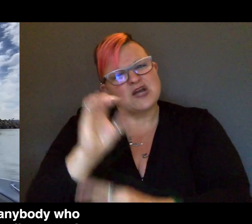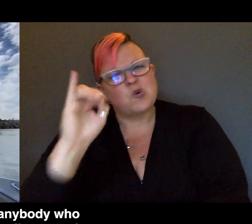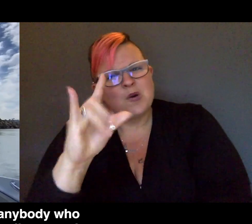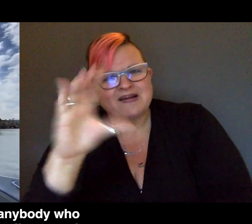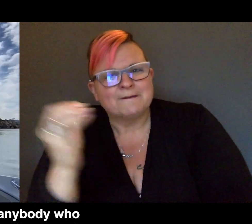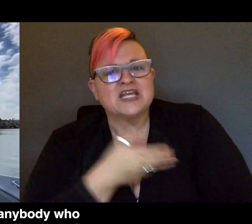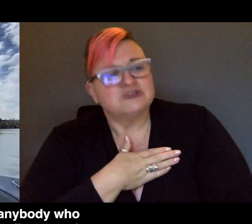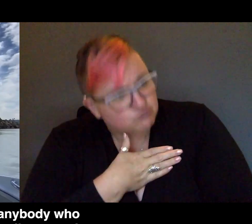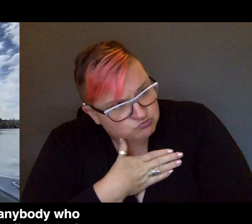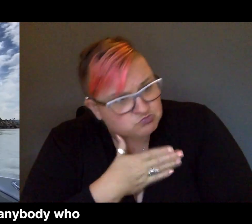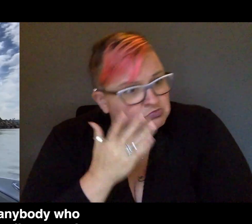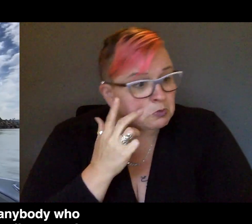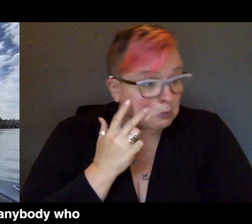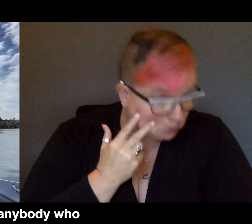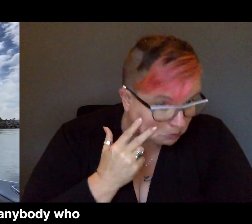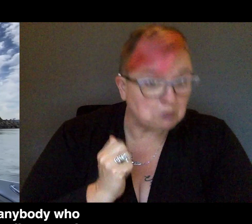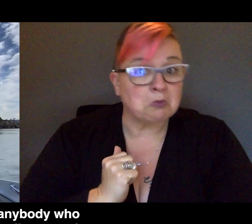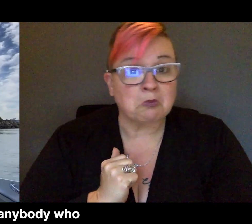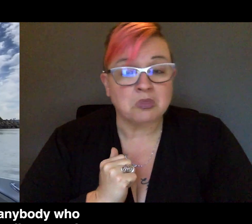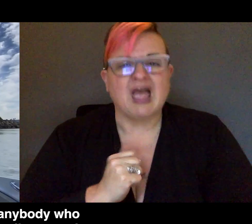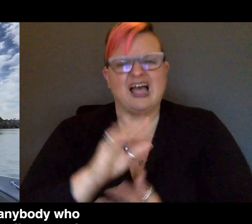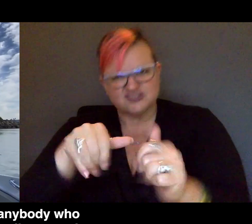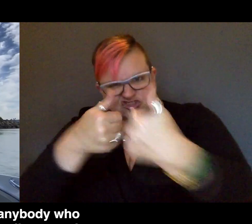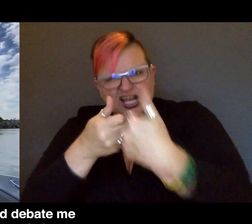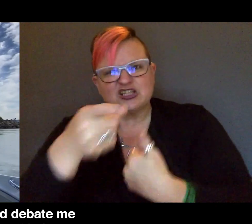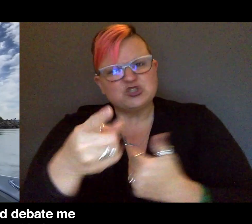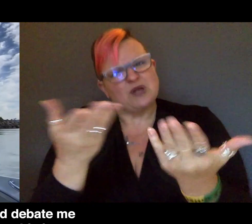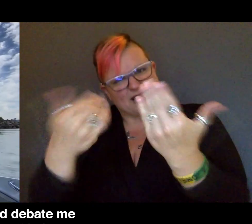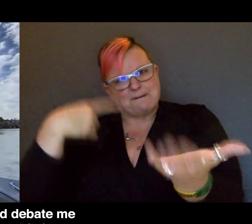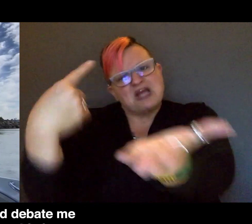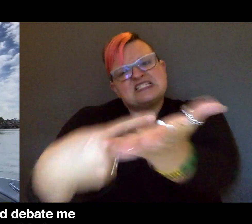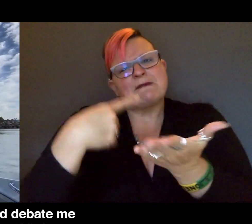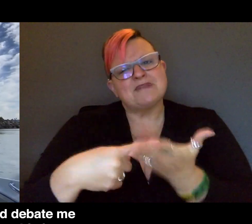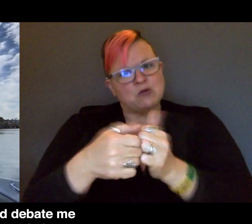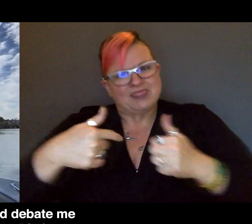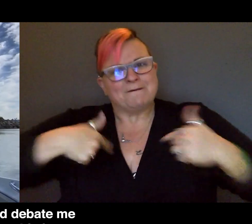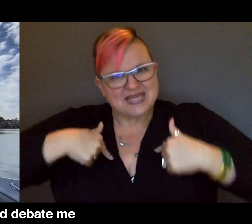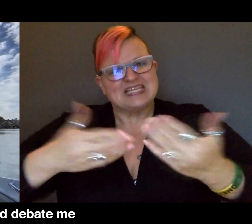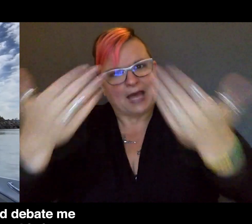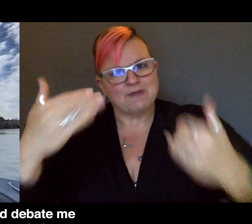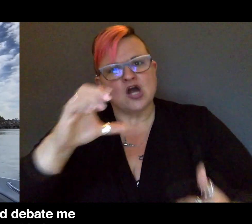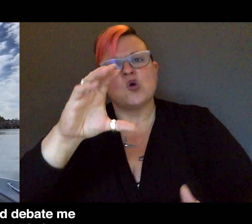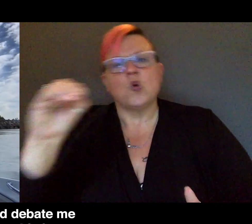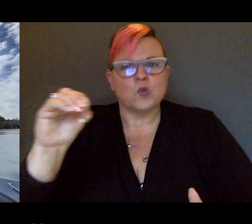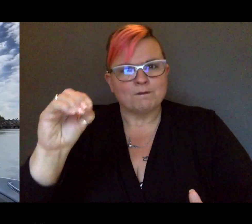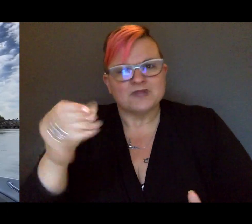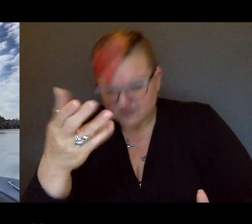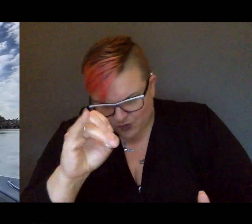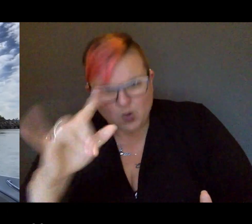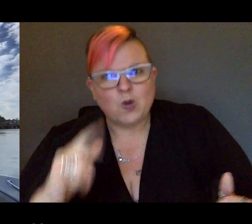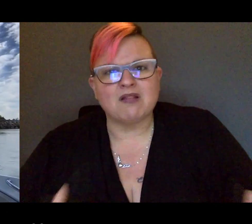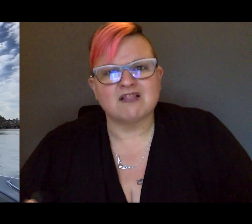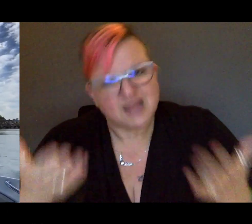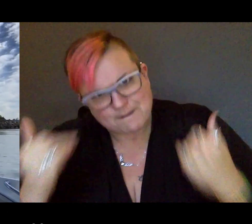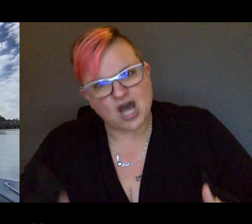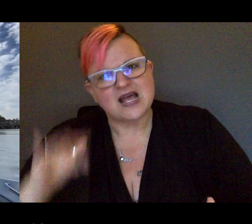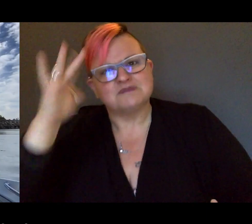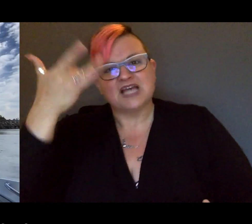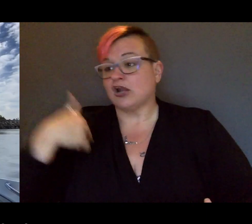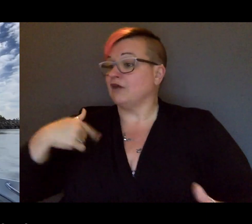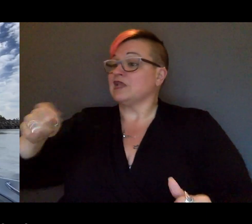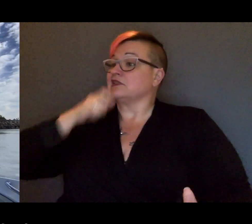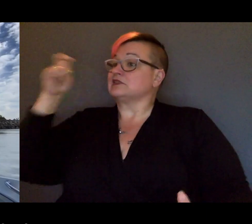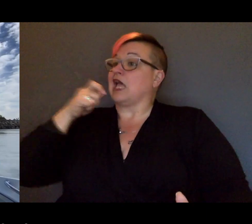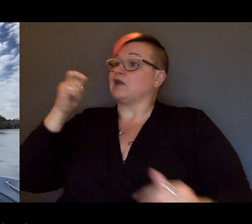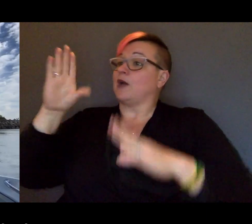companies? I challenge anybody who represents the oil companies to come and debate me on camera on this issue. I'm tired as a cannabis